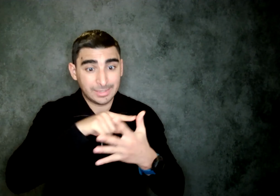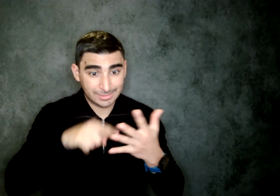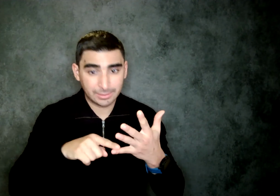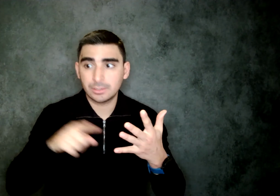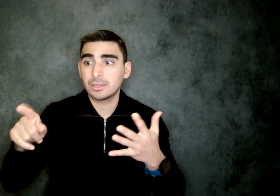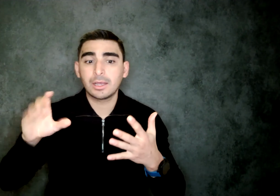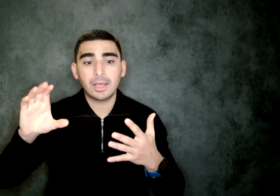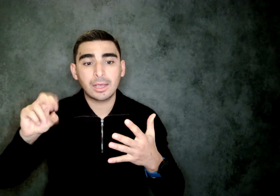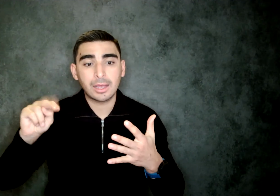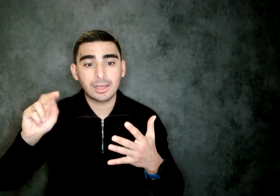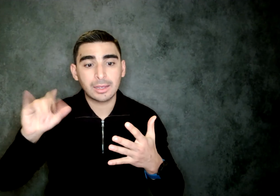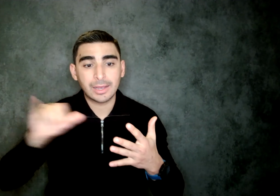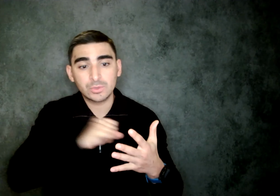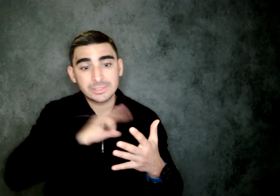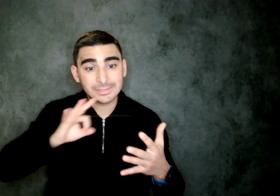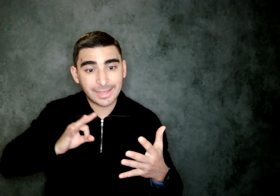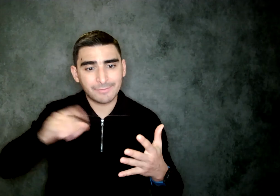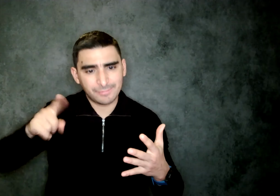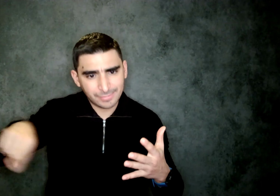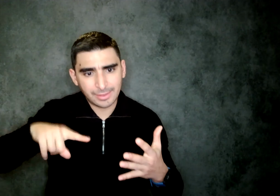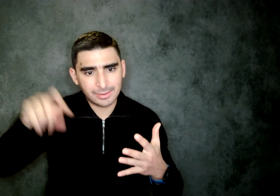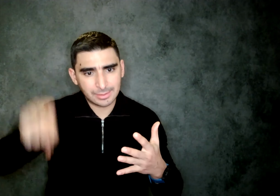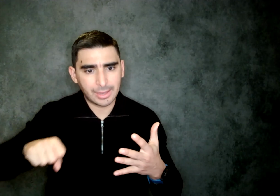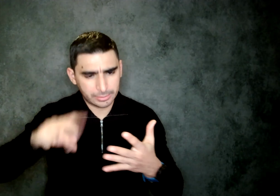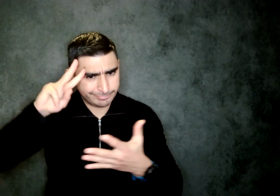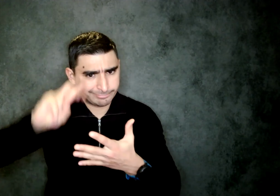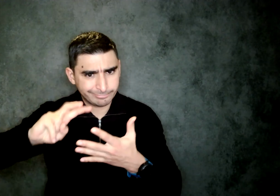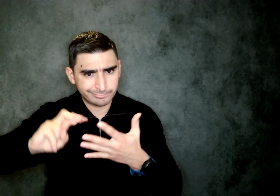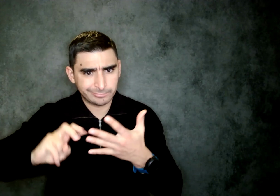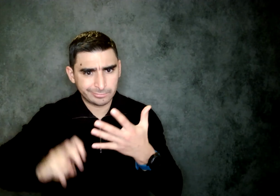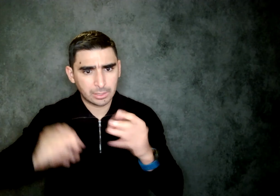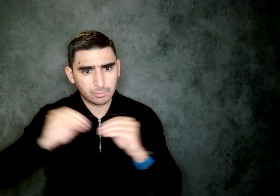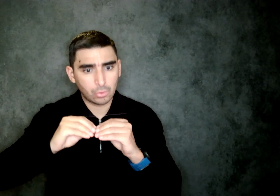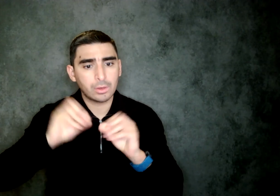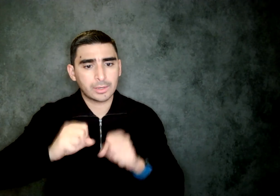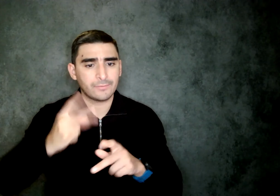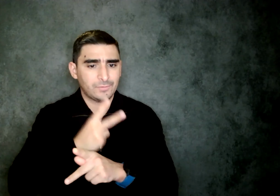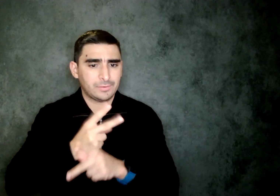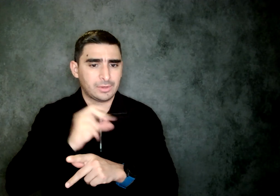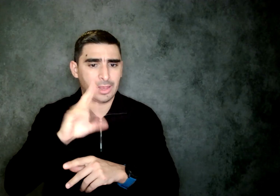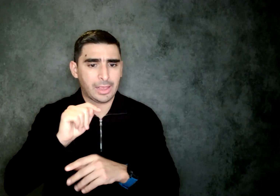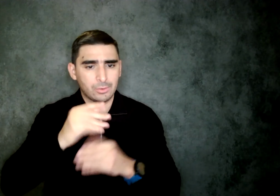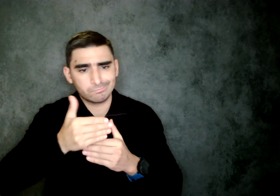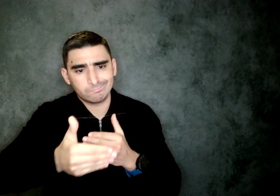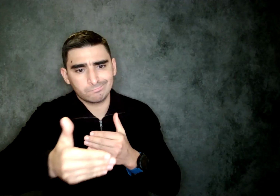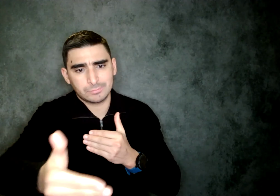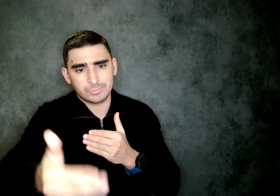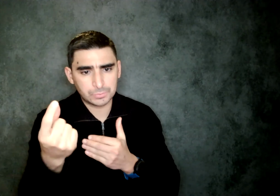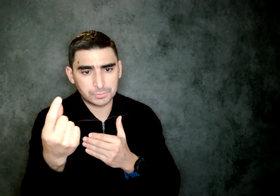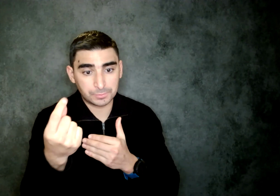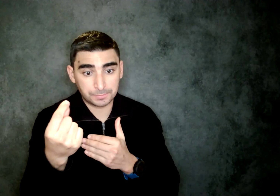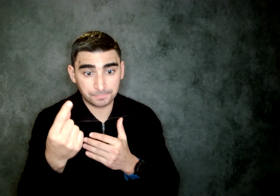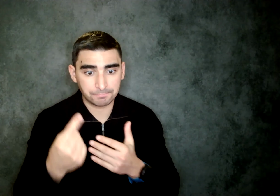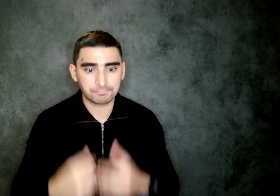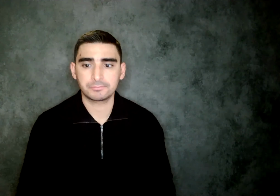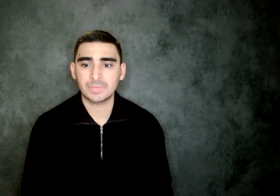research before our next meeting? Sort of trying to get to what are the next steps. And I'll stop there and call on